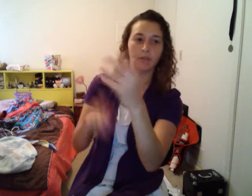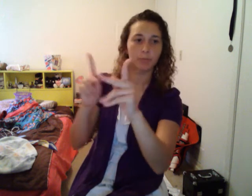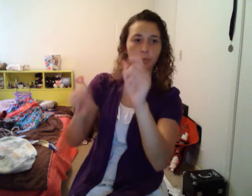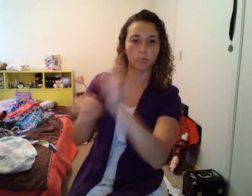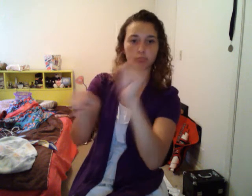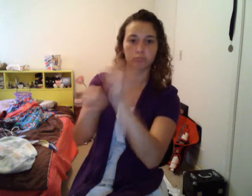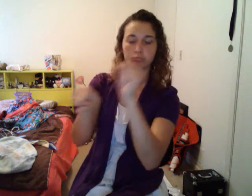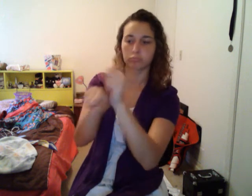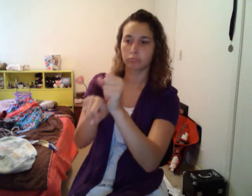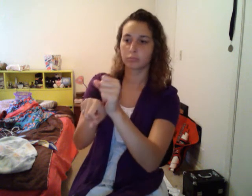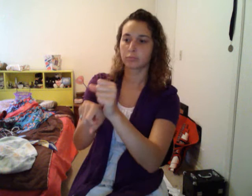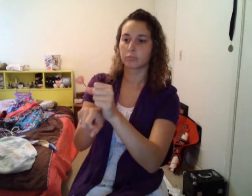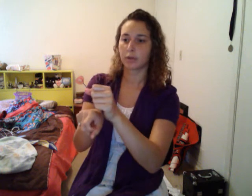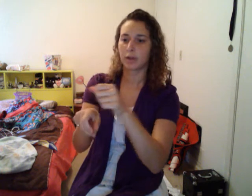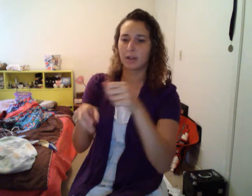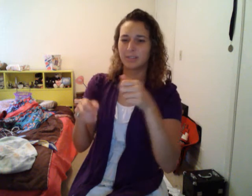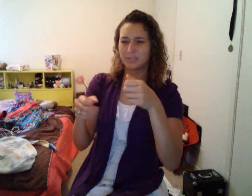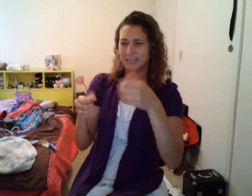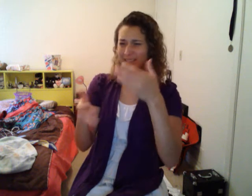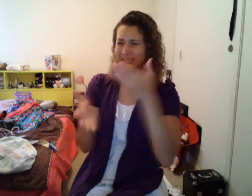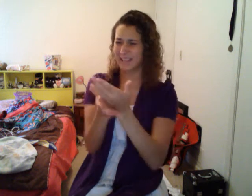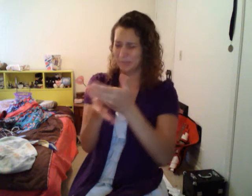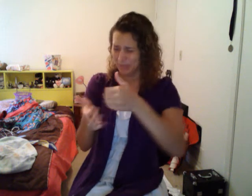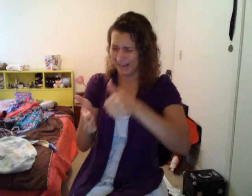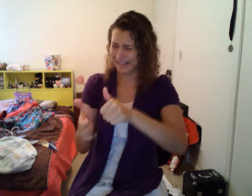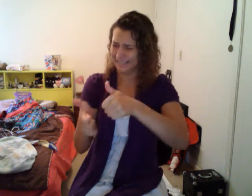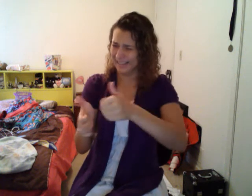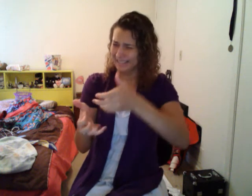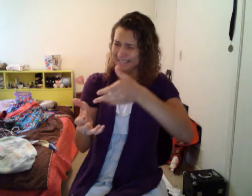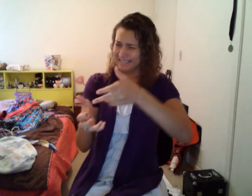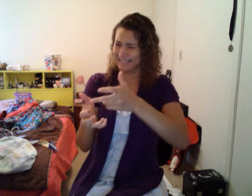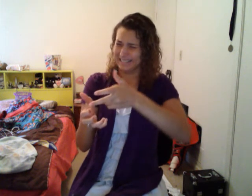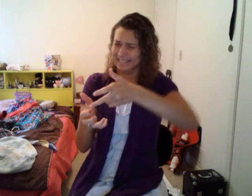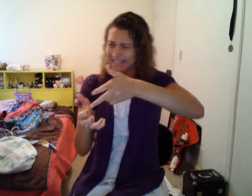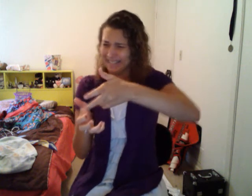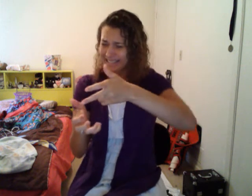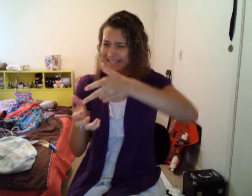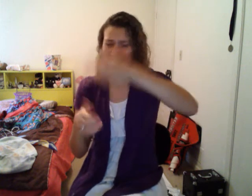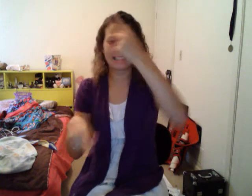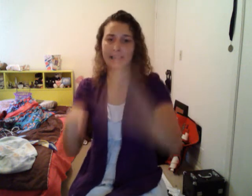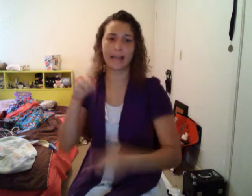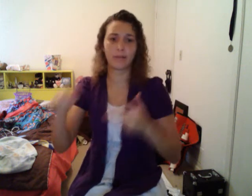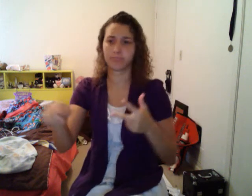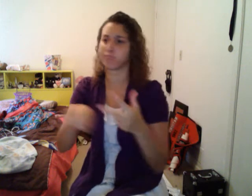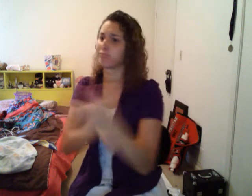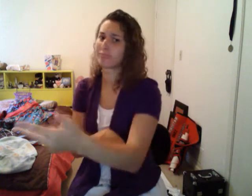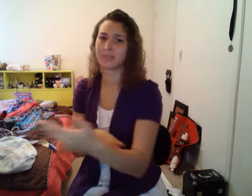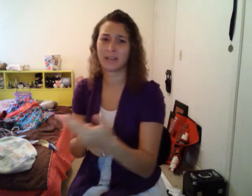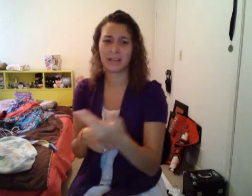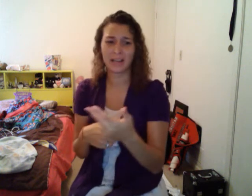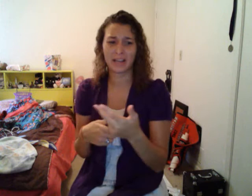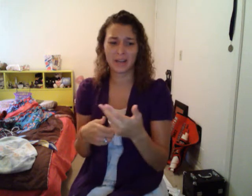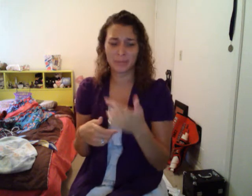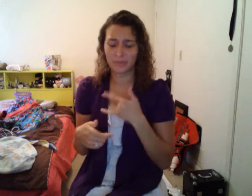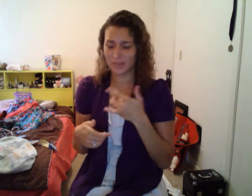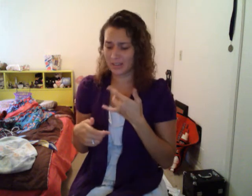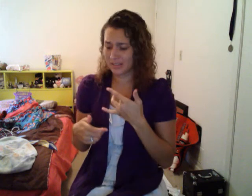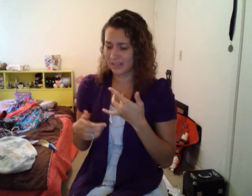You try to stop, but you can't. Your brakes don't work. You feel desperate because you know that if